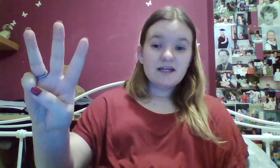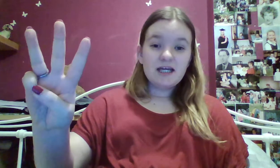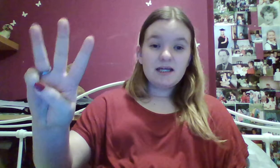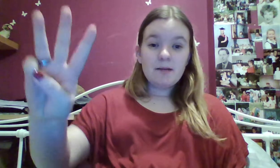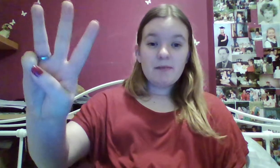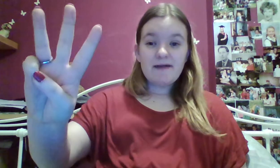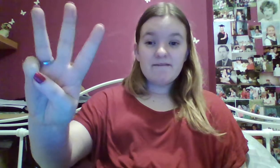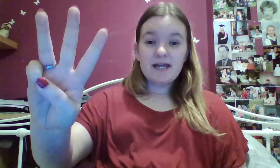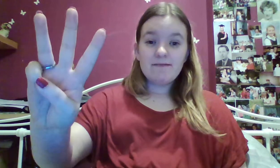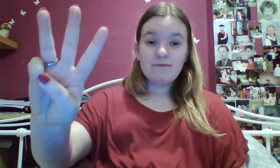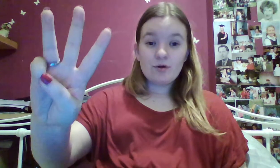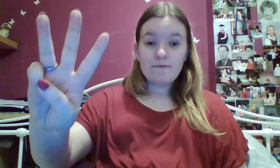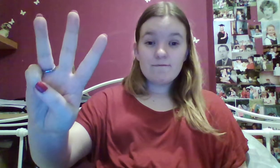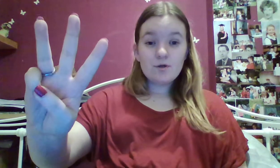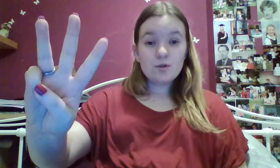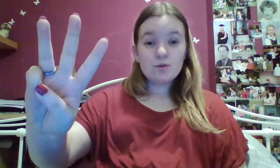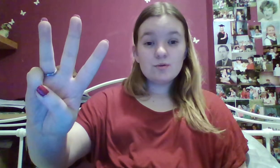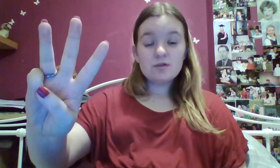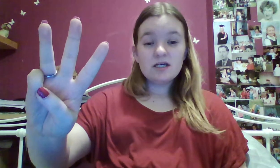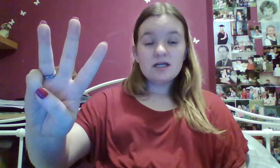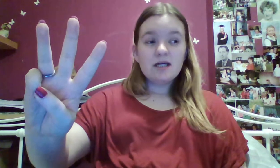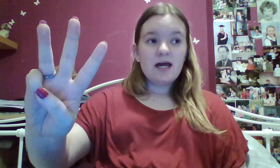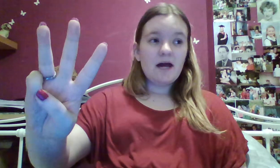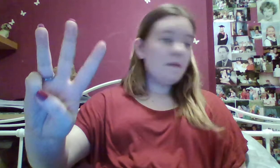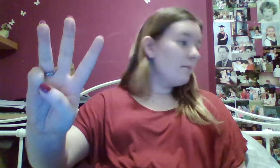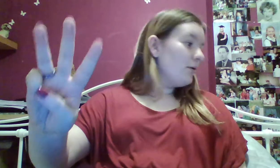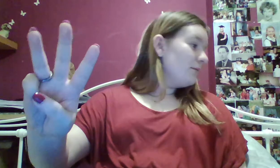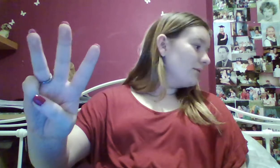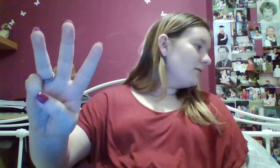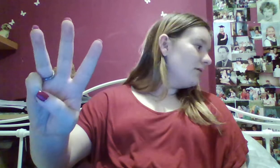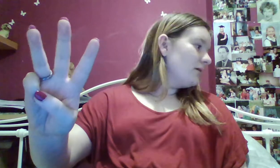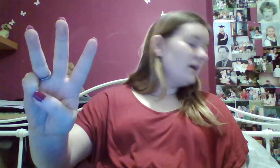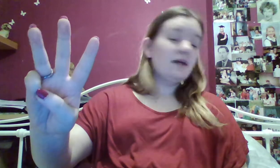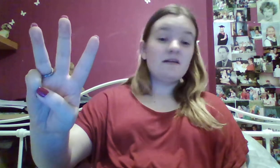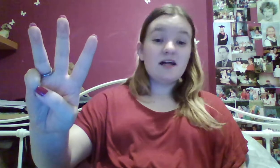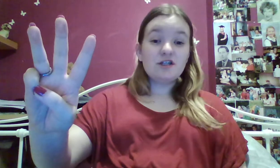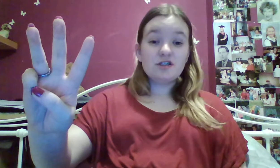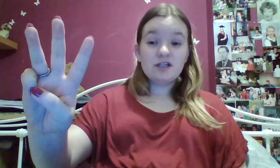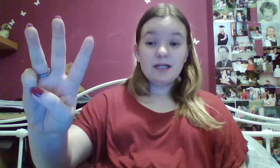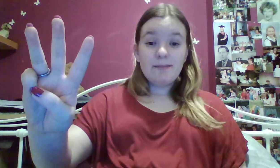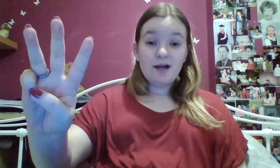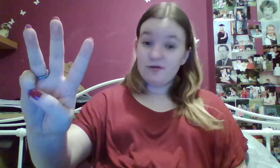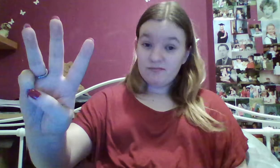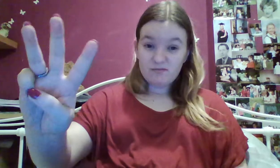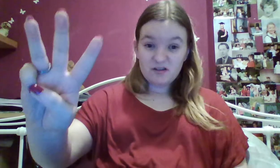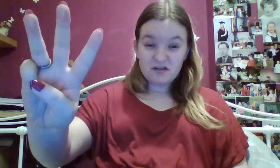13. My favourite food at the moment is actually melon, which is